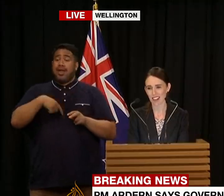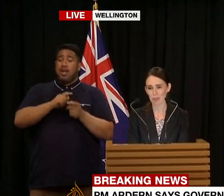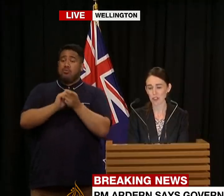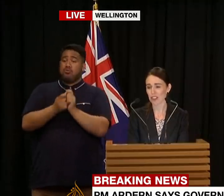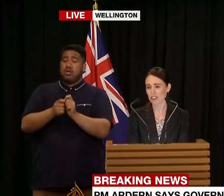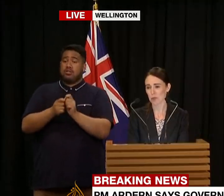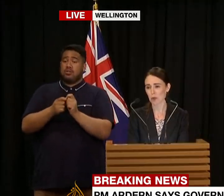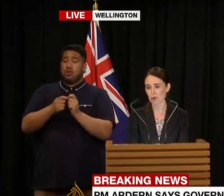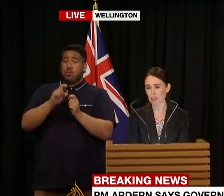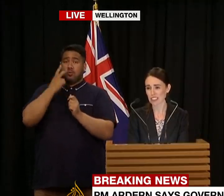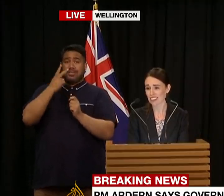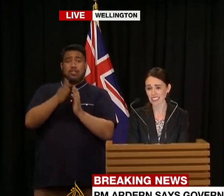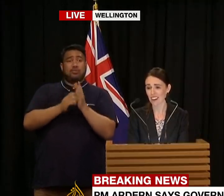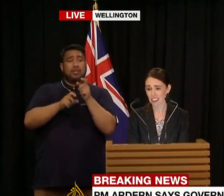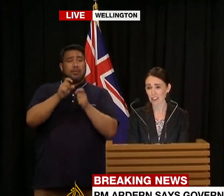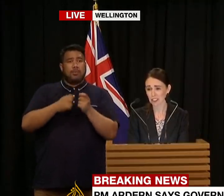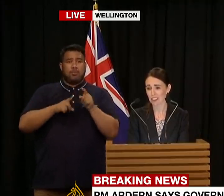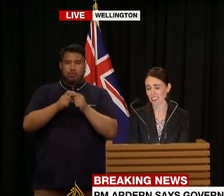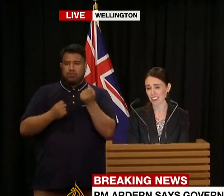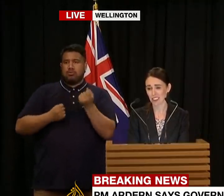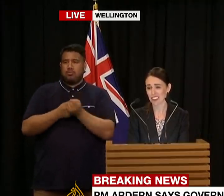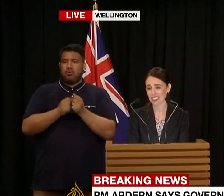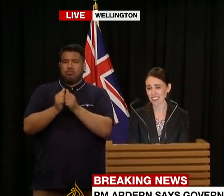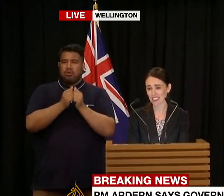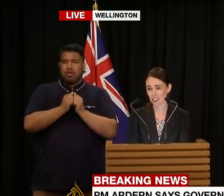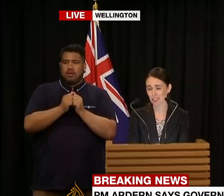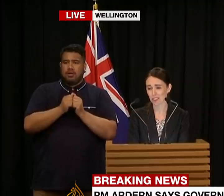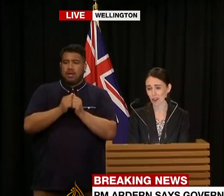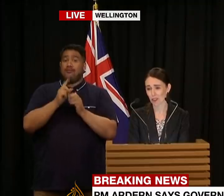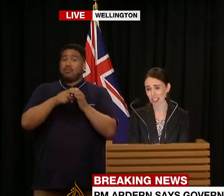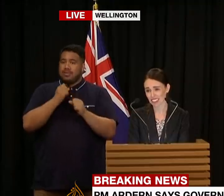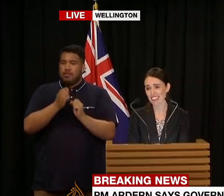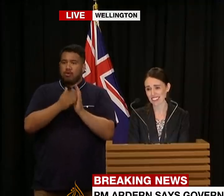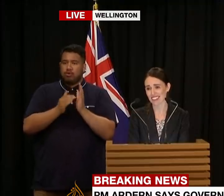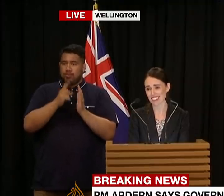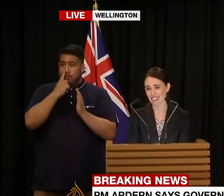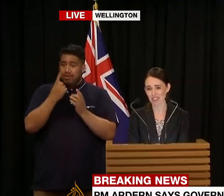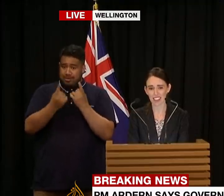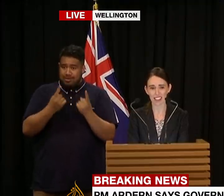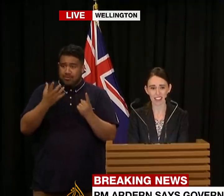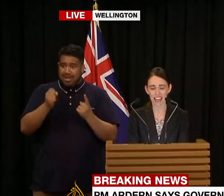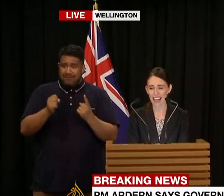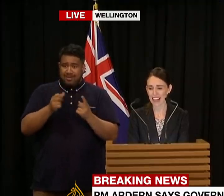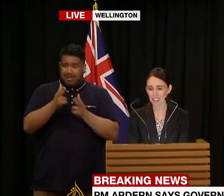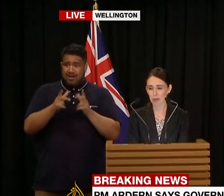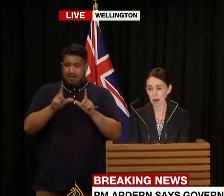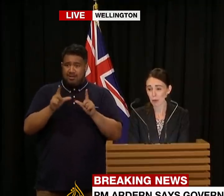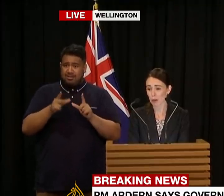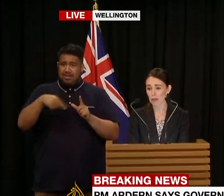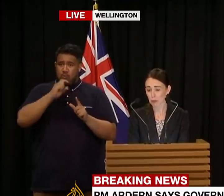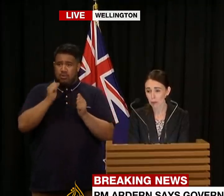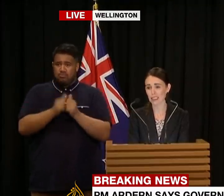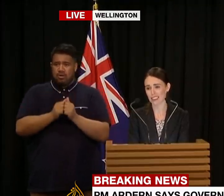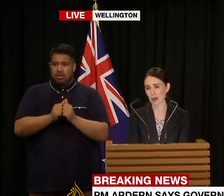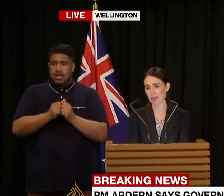vast majority of support from New Zealanders, and I include New Zealanders who hold gun licences. In fact, I've had